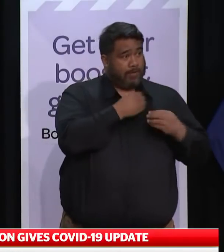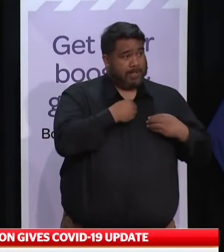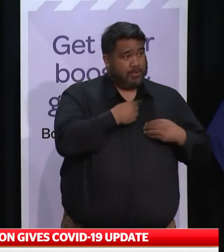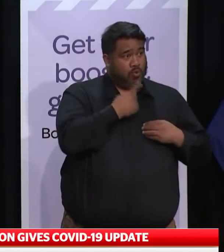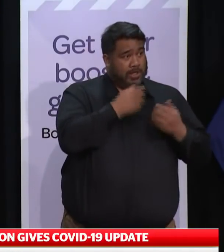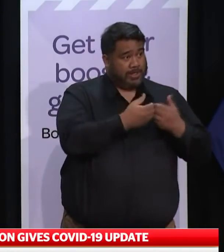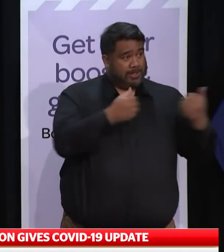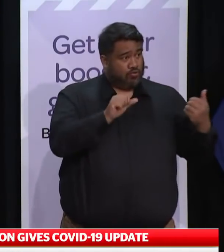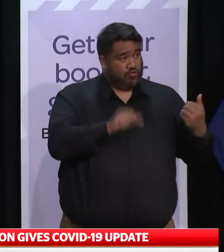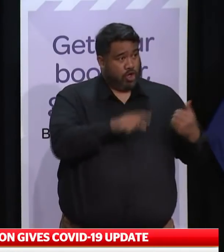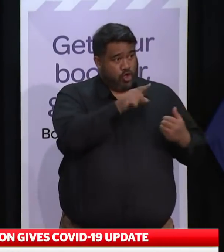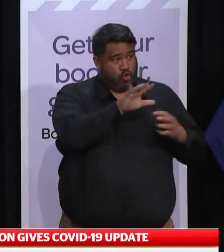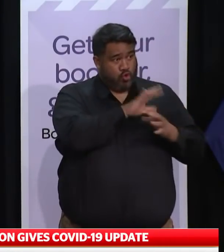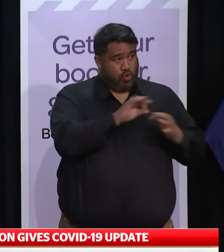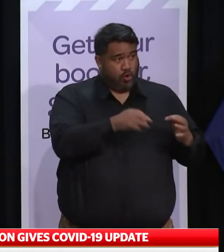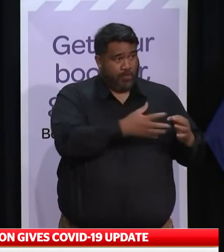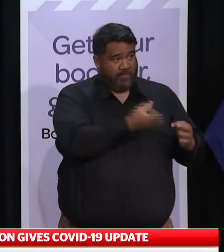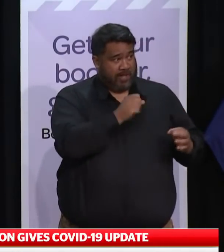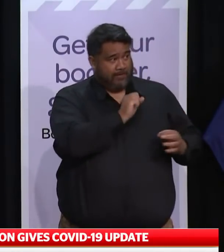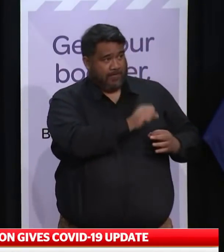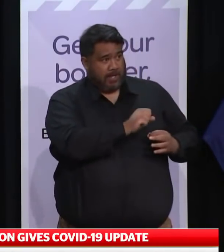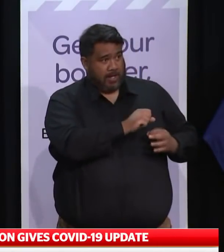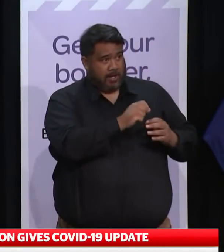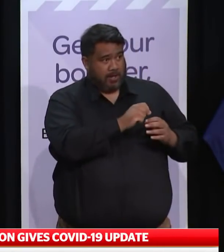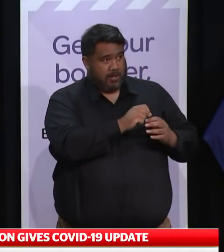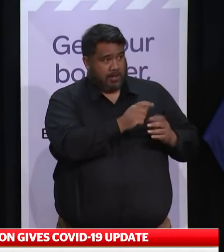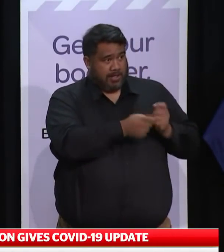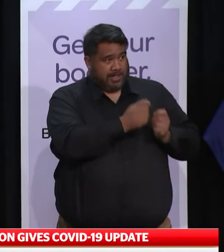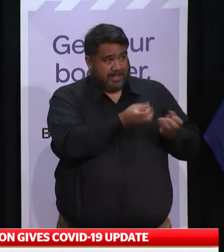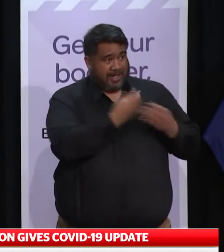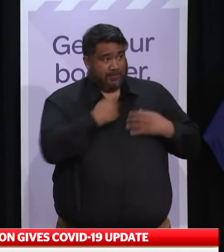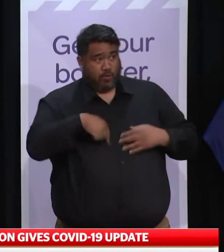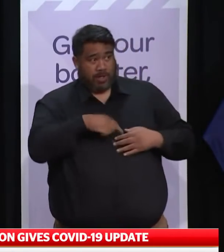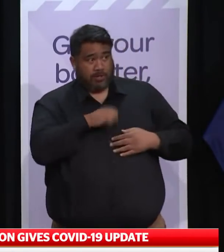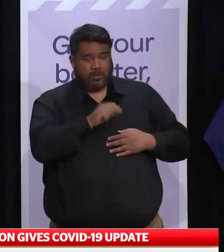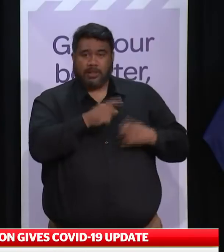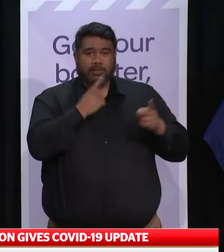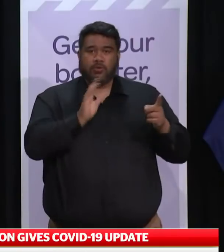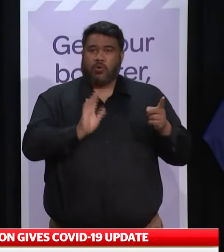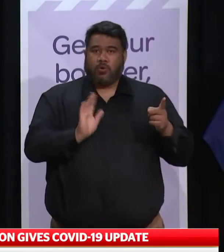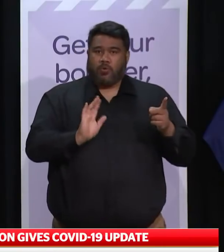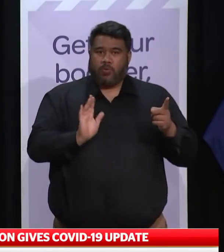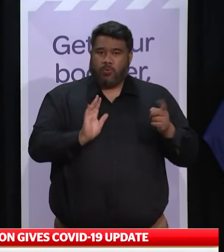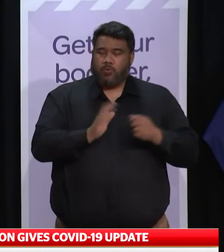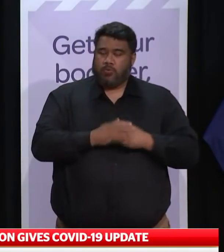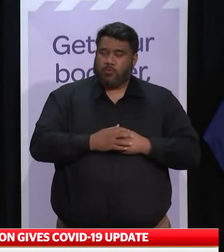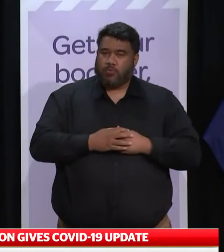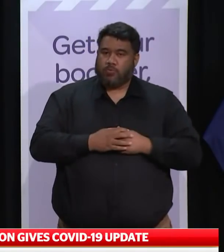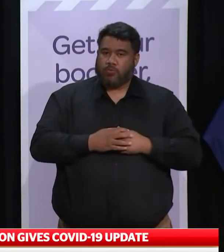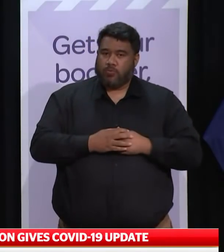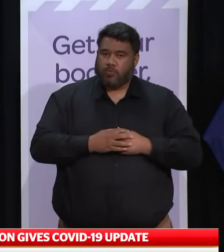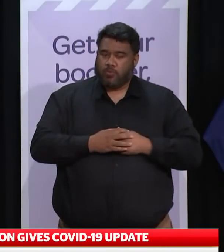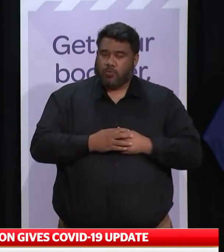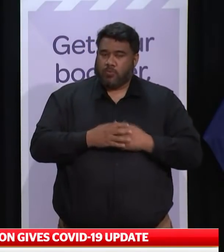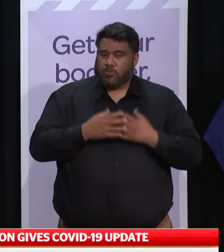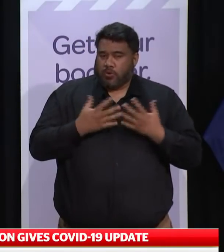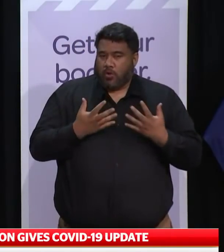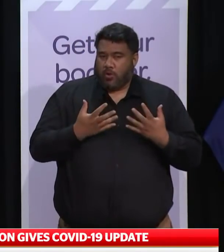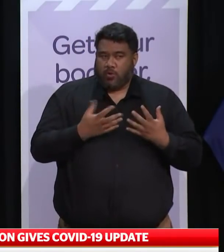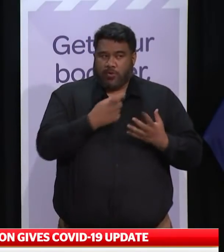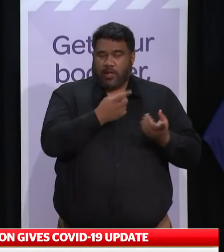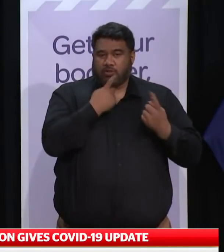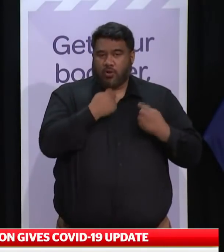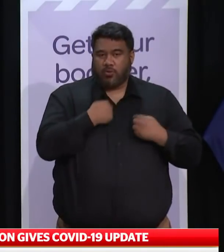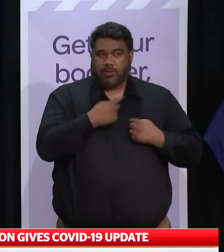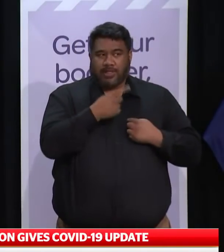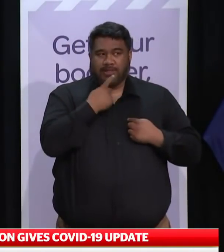that is the process that we're working through. You'd have to give me a specific example, but from the information we've been given,